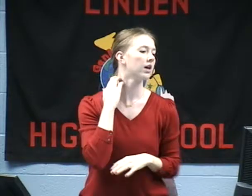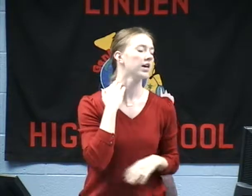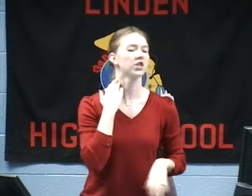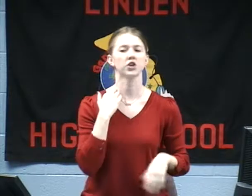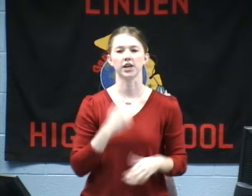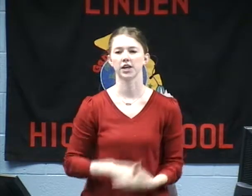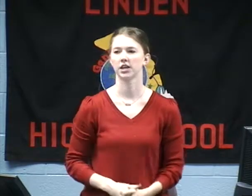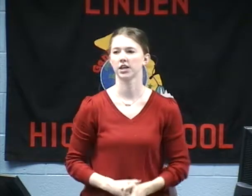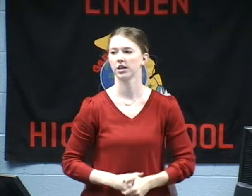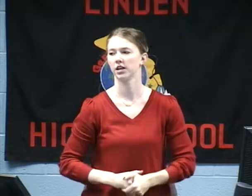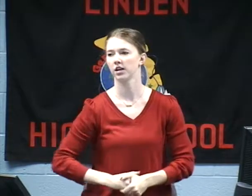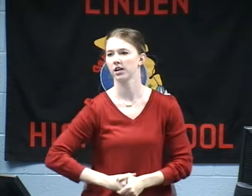History.